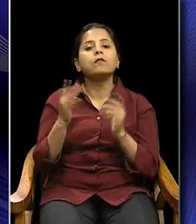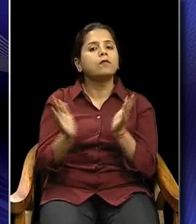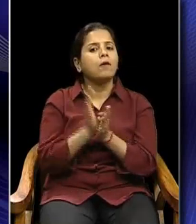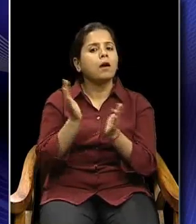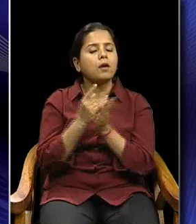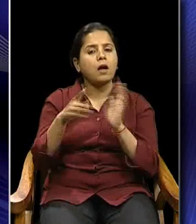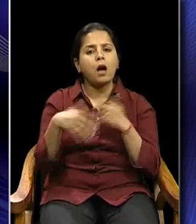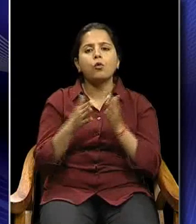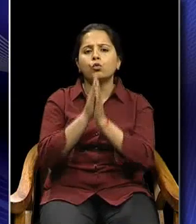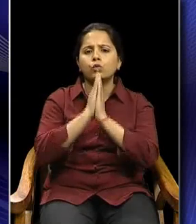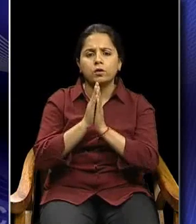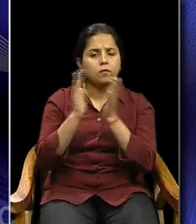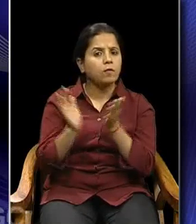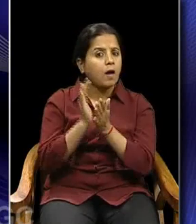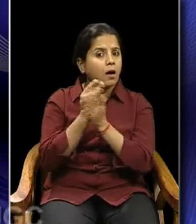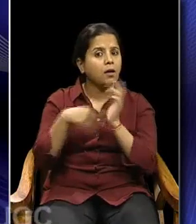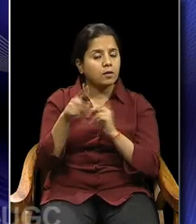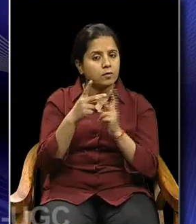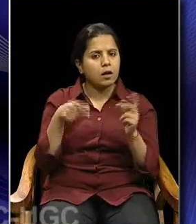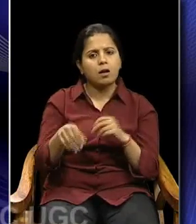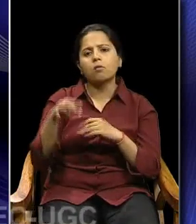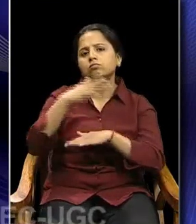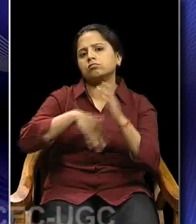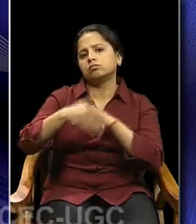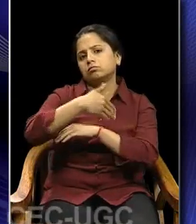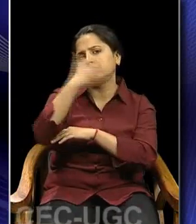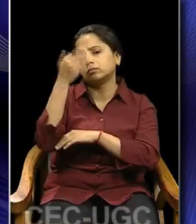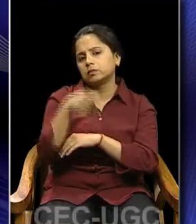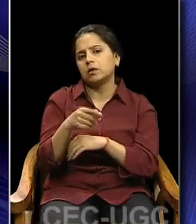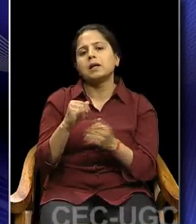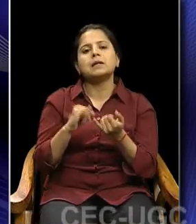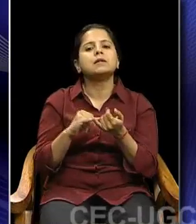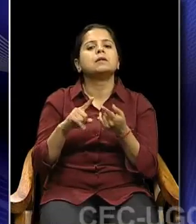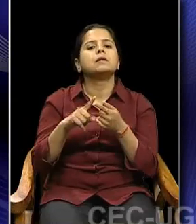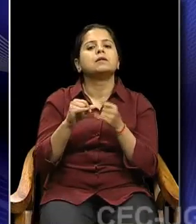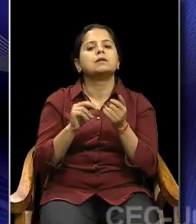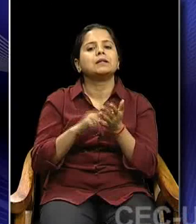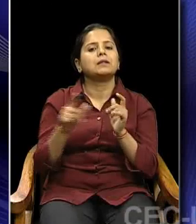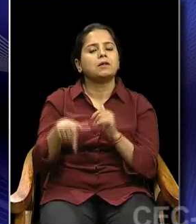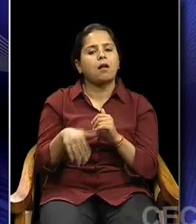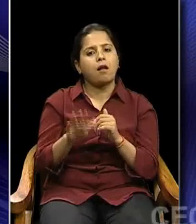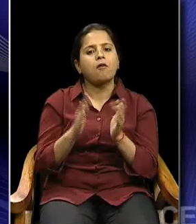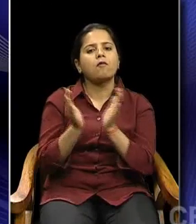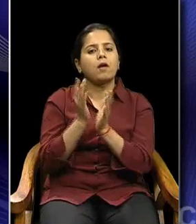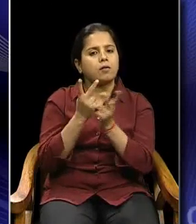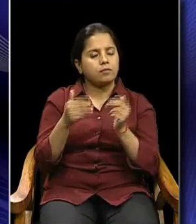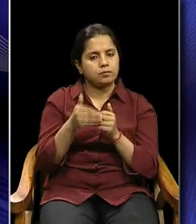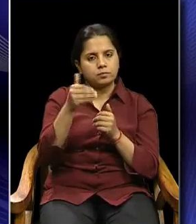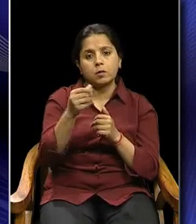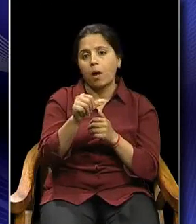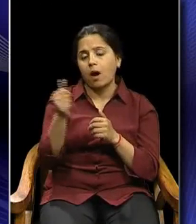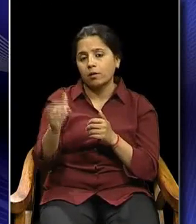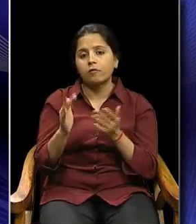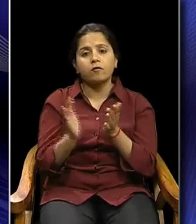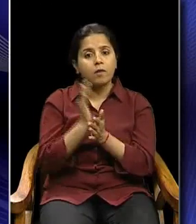the religious festivals they have been organized, or the seasonal festivals as we have talked about, the other kinds of